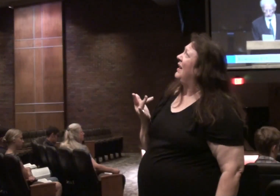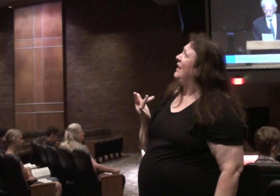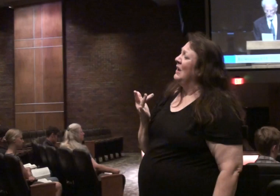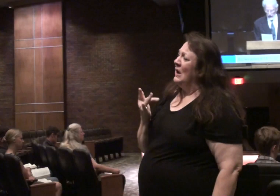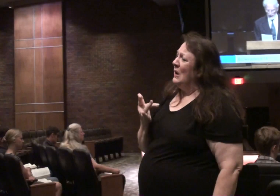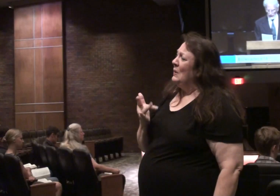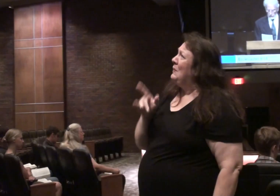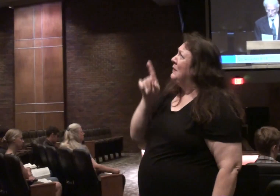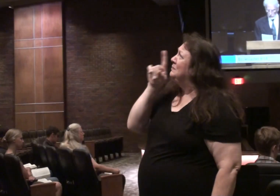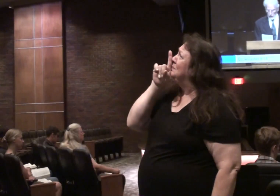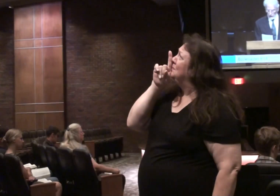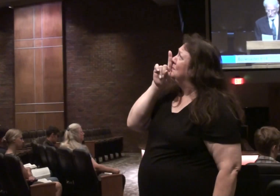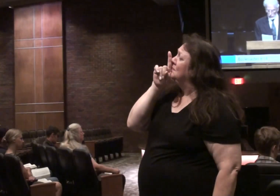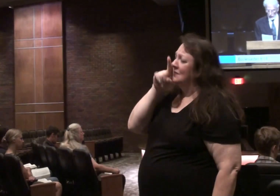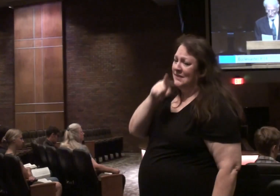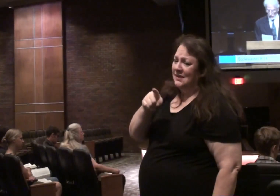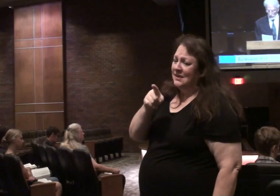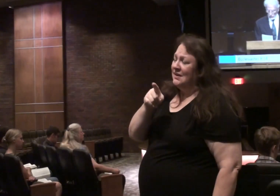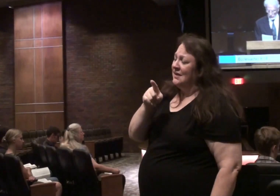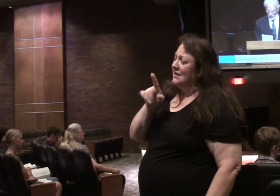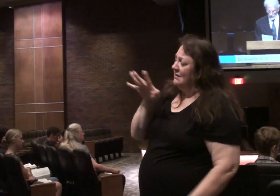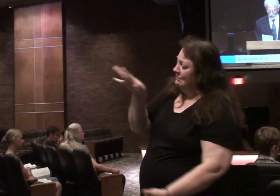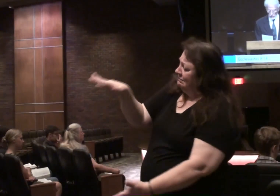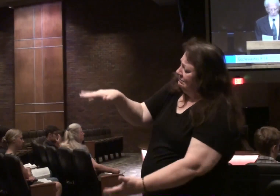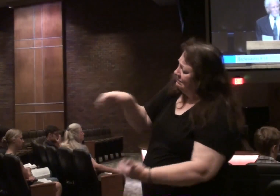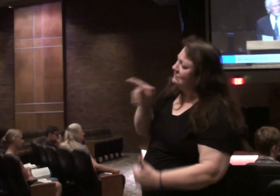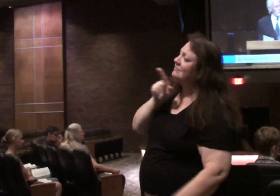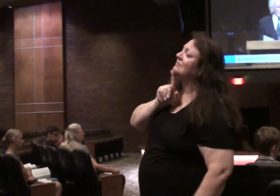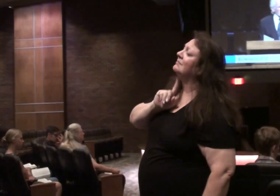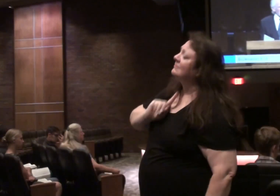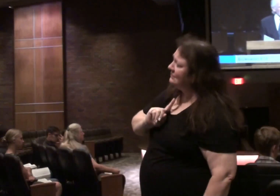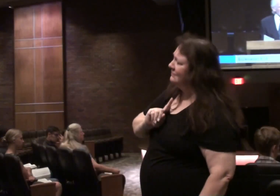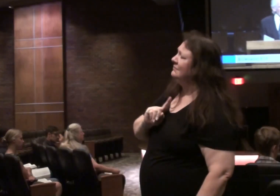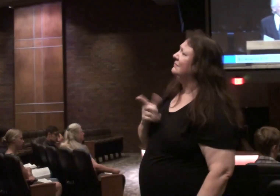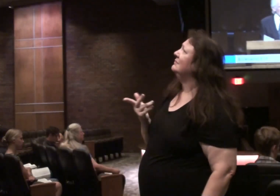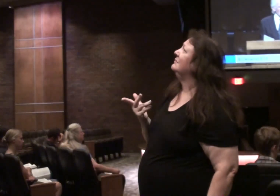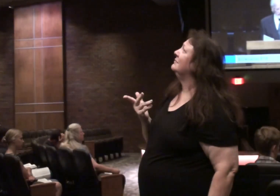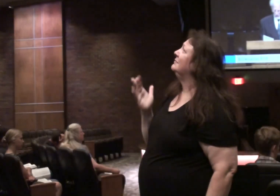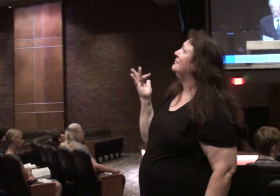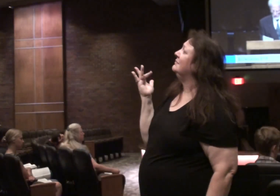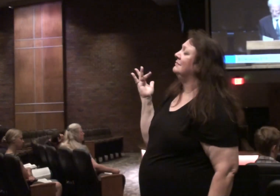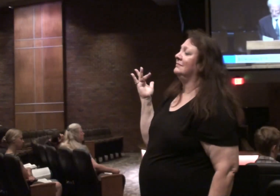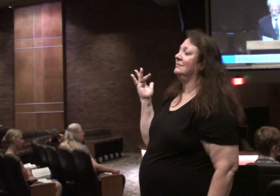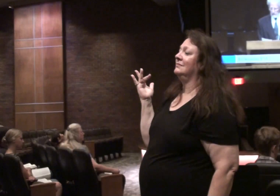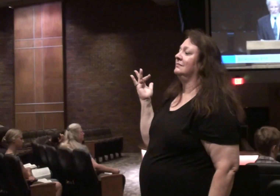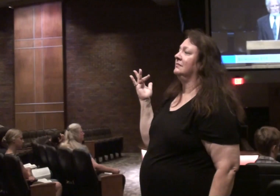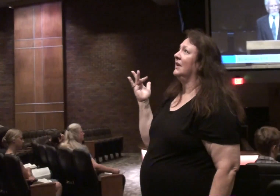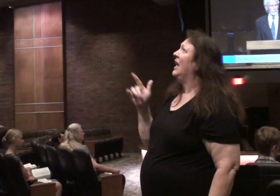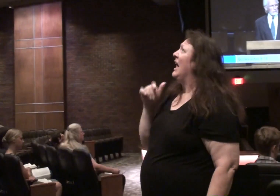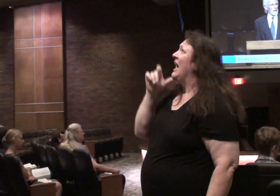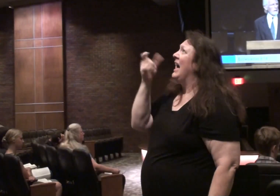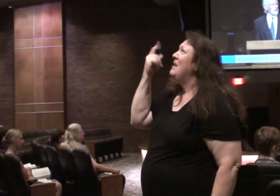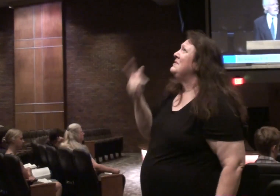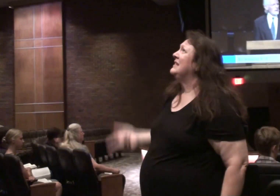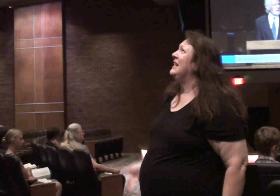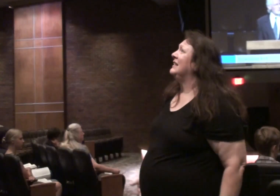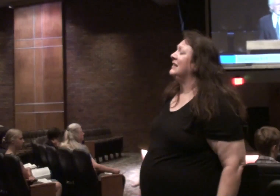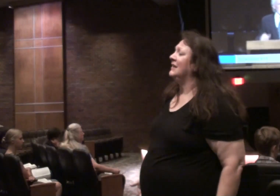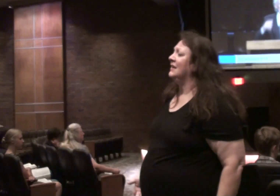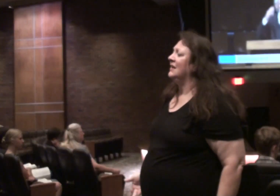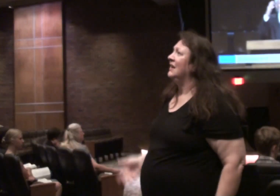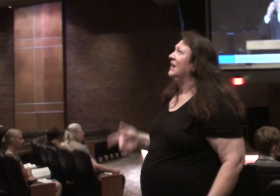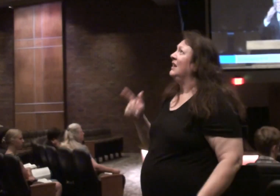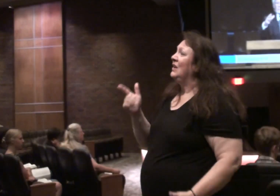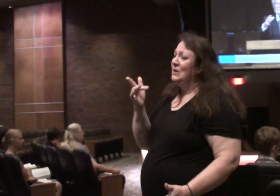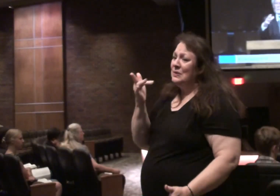Why are you silent when the wicked swallow those who are more righteous? Lord, I don't understand. It's